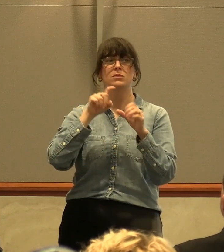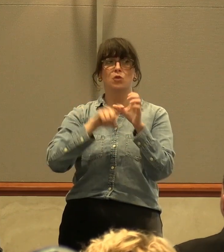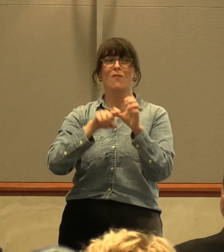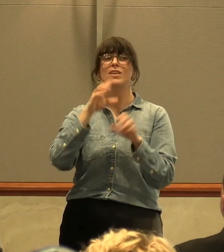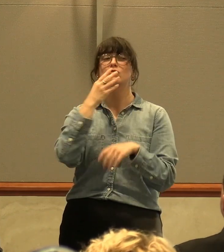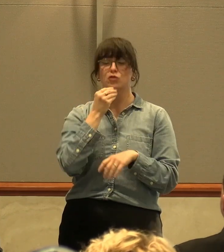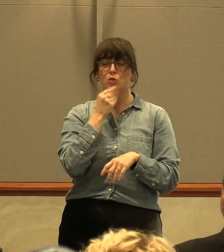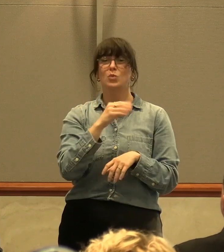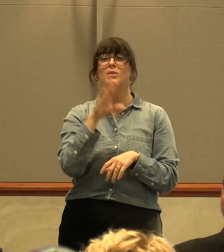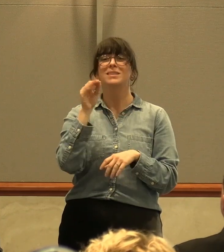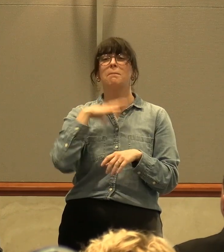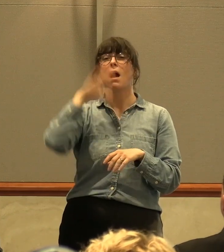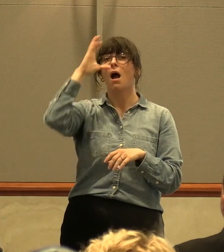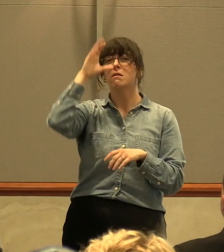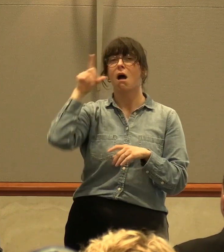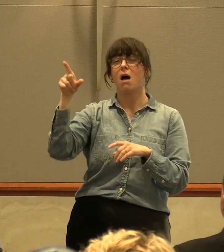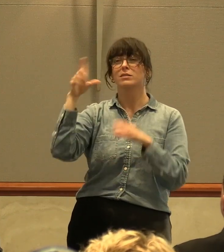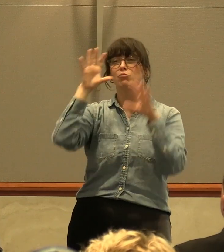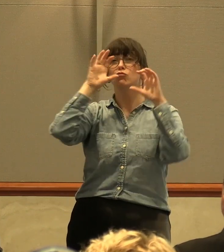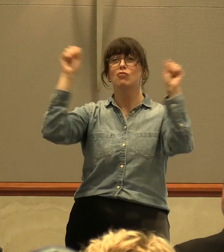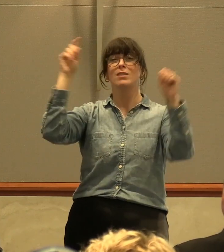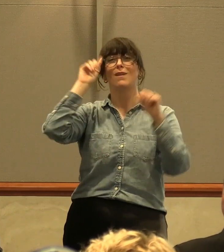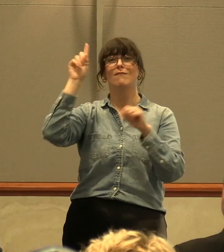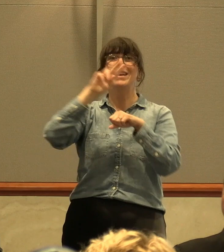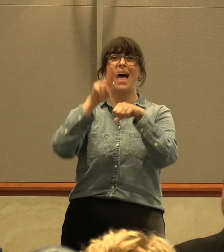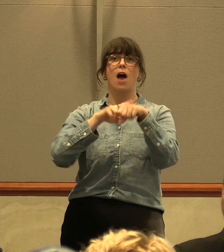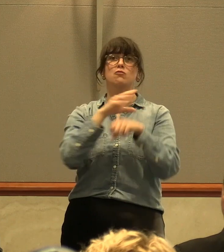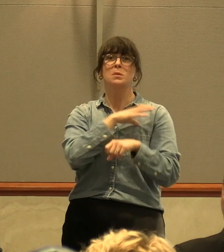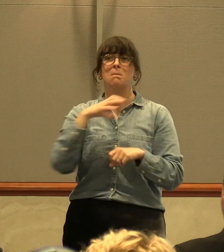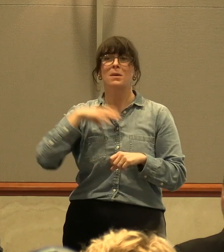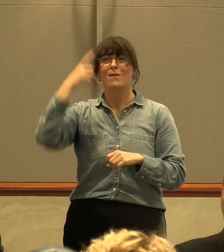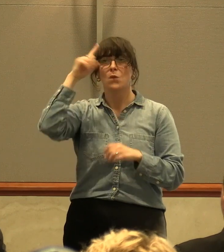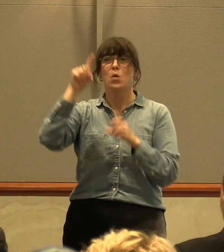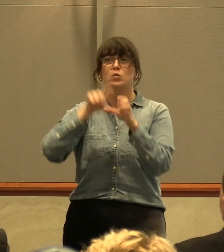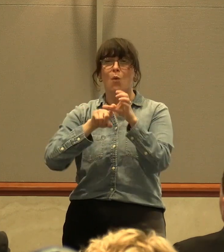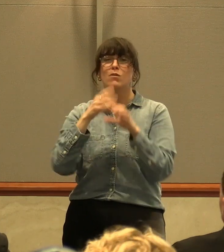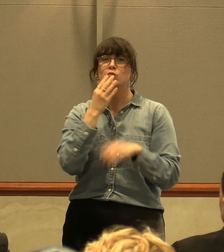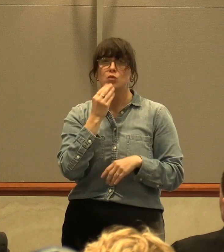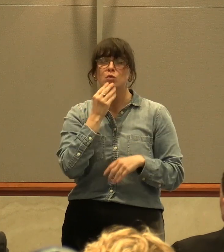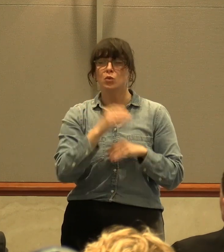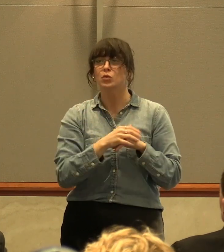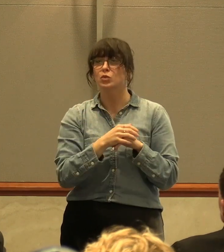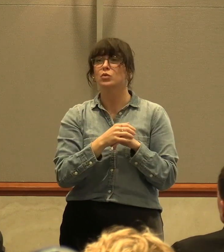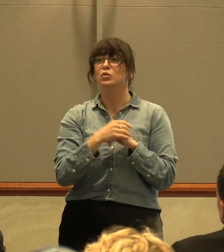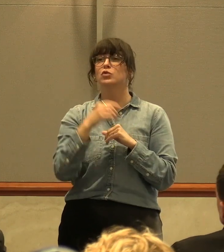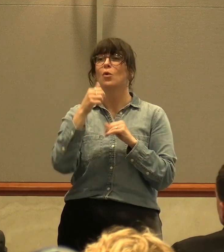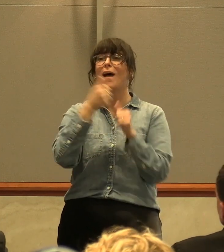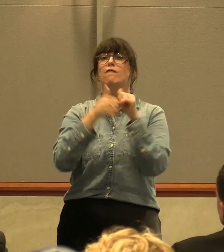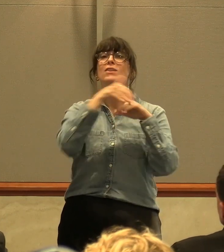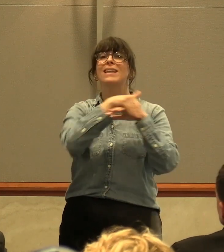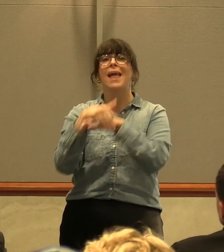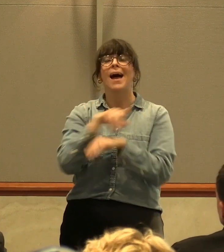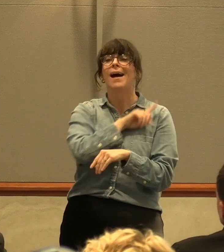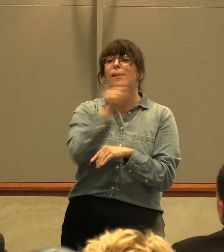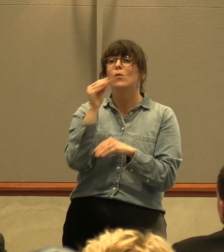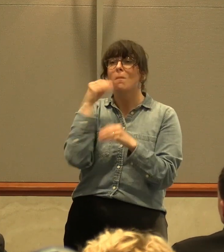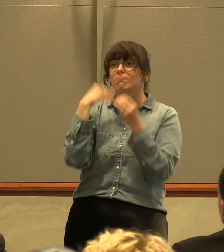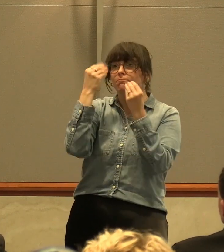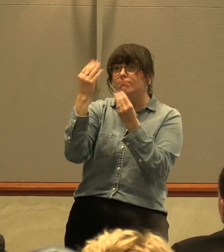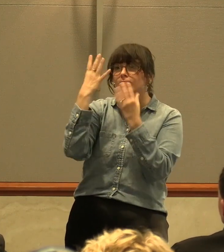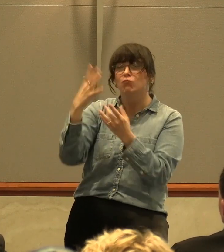Shoshana was president of the National Committee for Soviet Jews. So I had to report home every night what I was doing to help Soviet